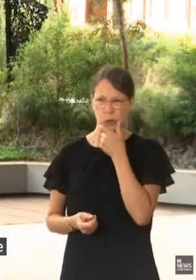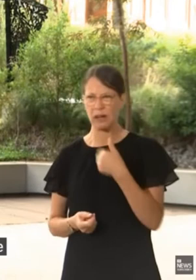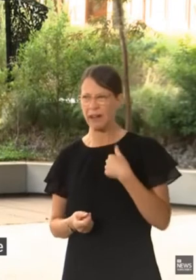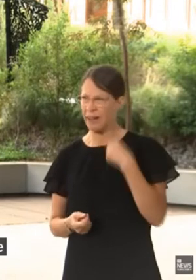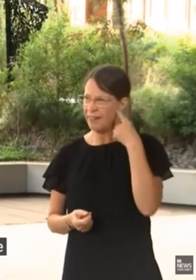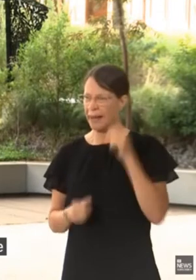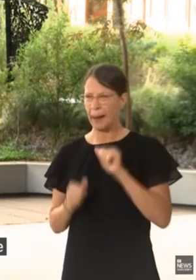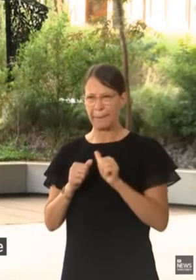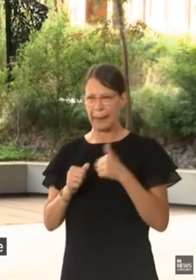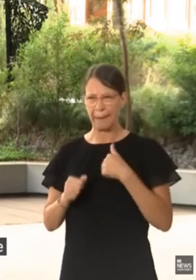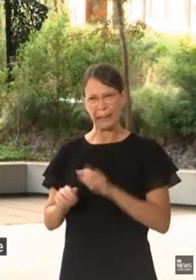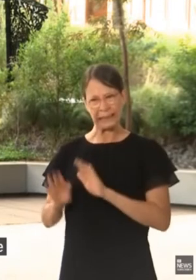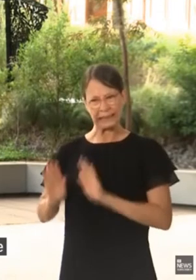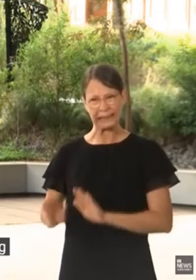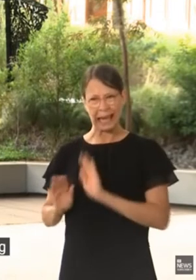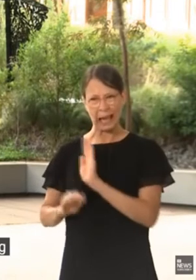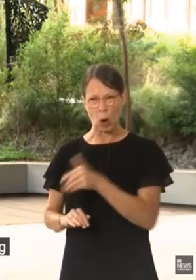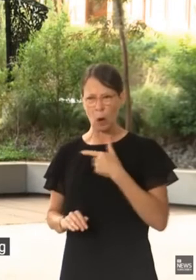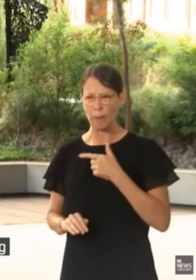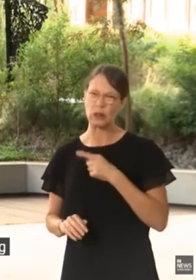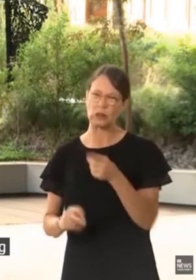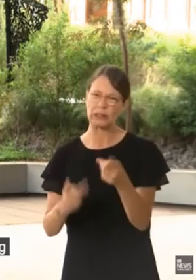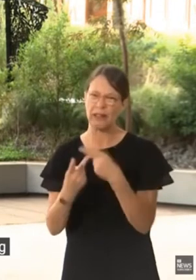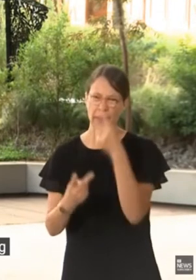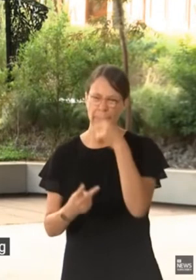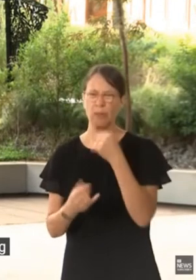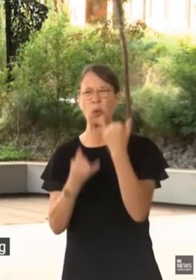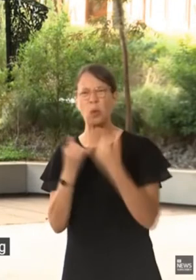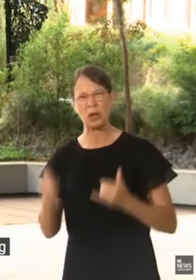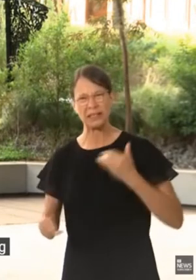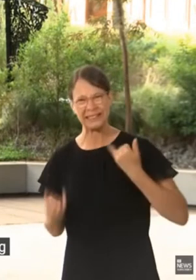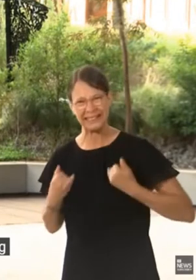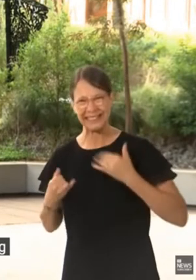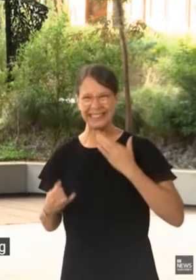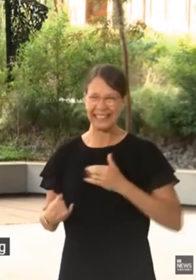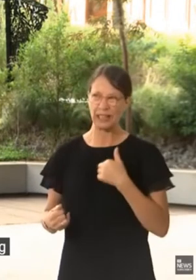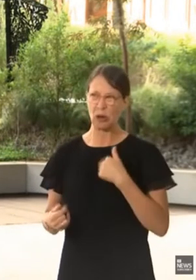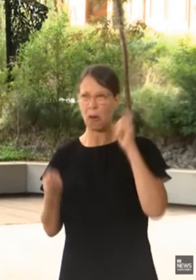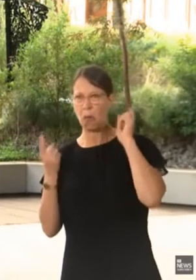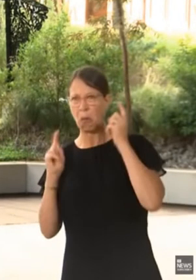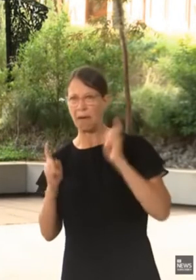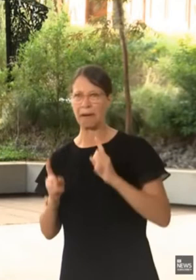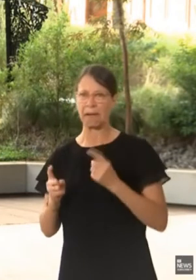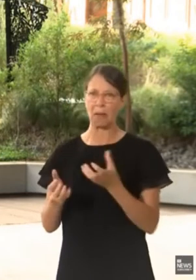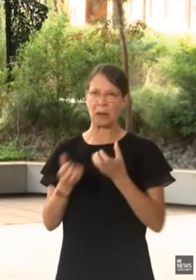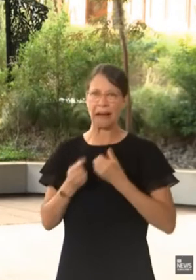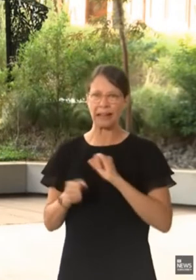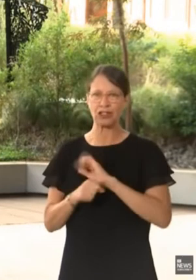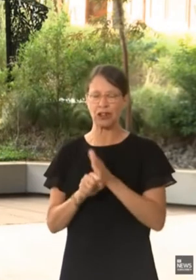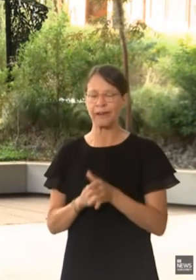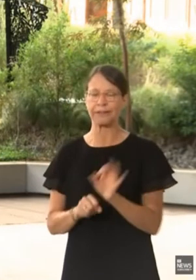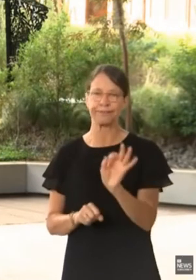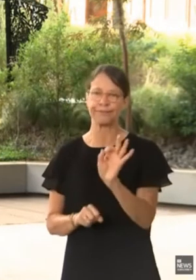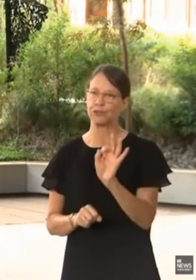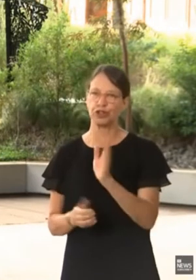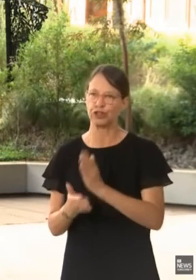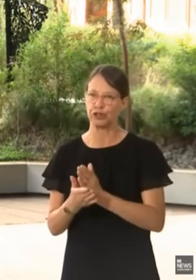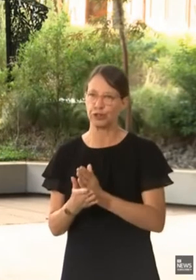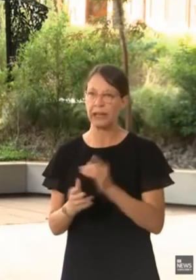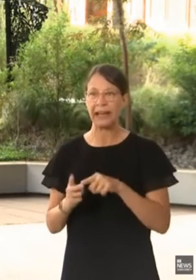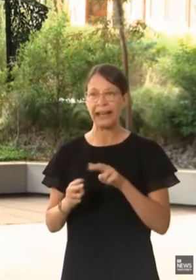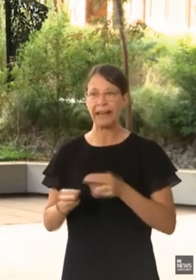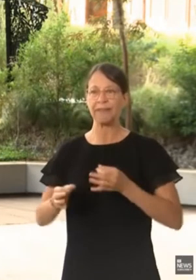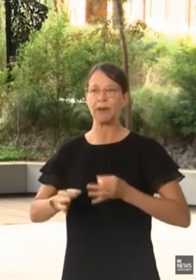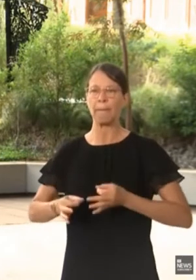by staying away and delaying their access to care, but it's not true. Delaying or avoiding access to